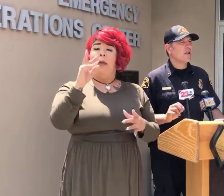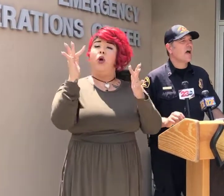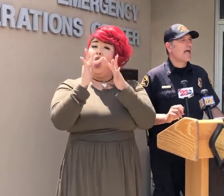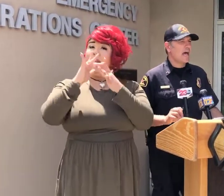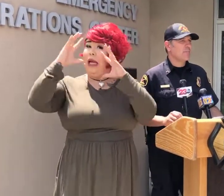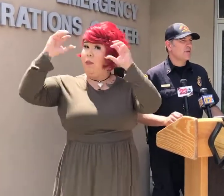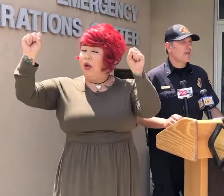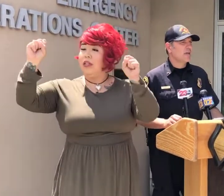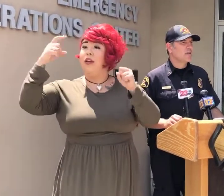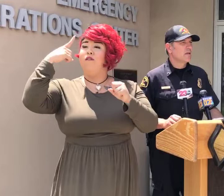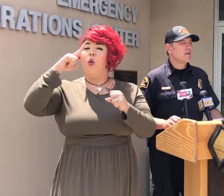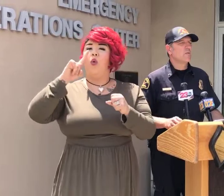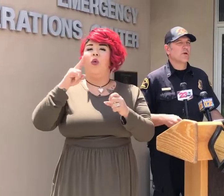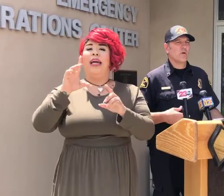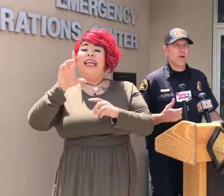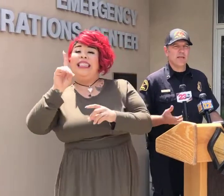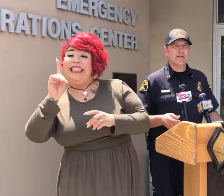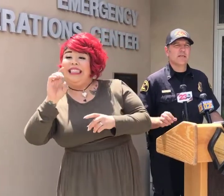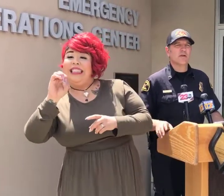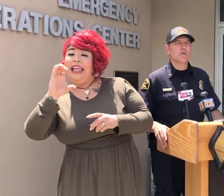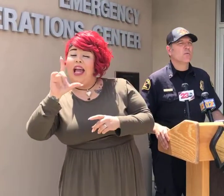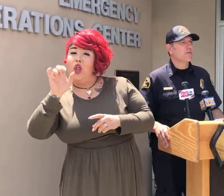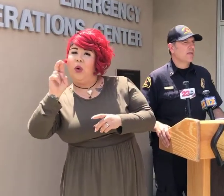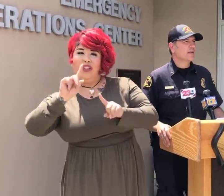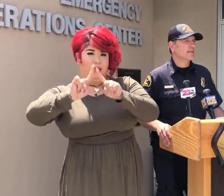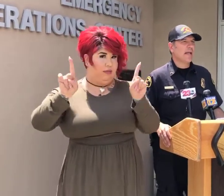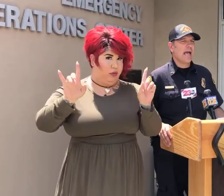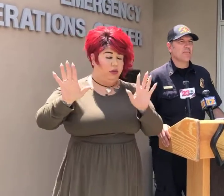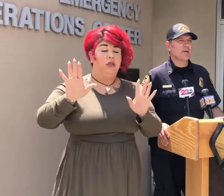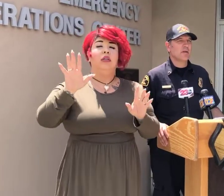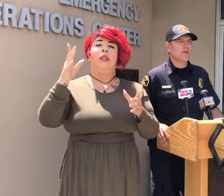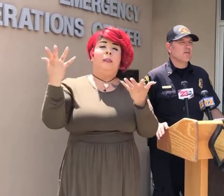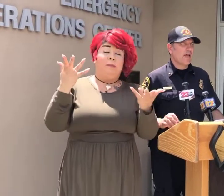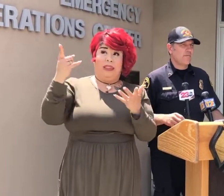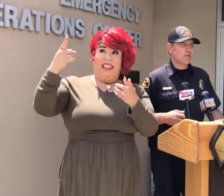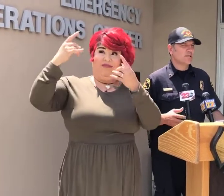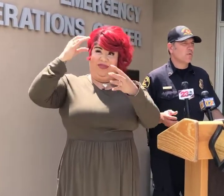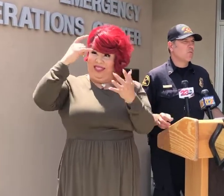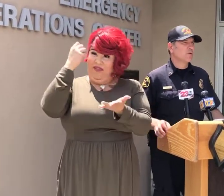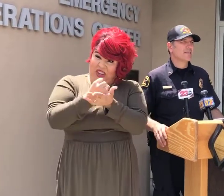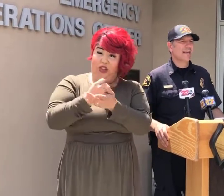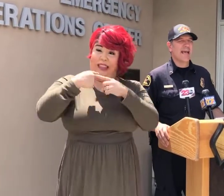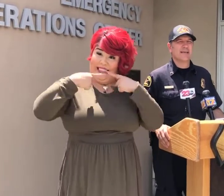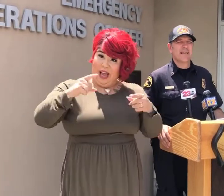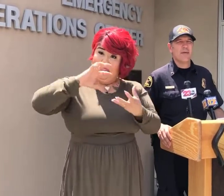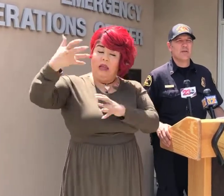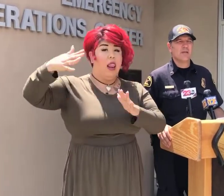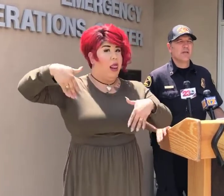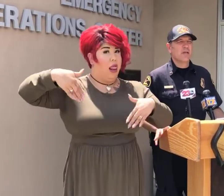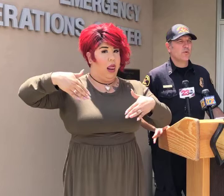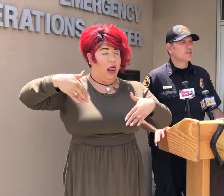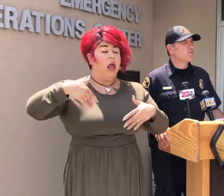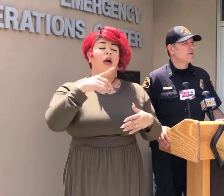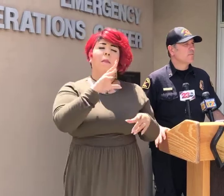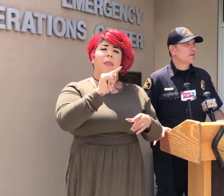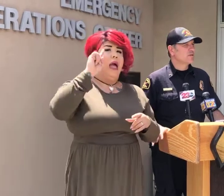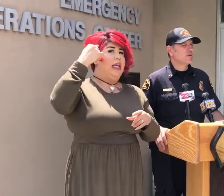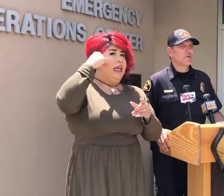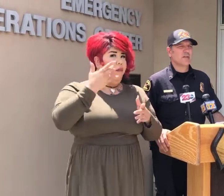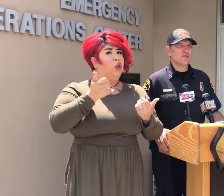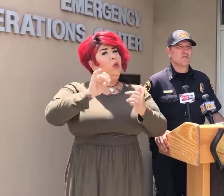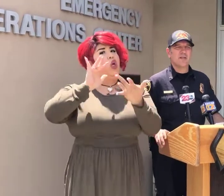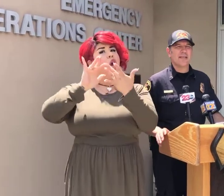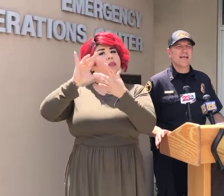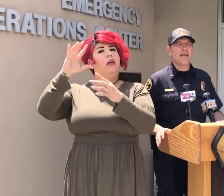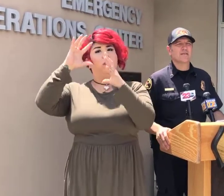That has not happened yet, and we are waiting to hear whether that is going to happen. There have been some reports that it has happened, and we just wanted to make